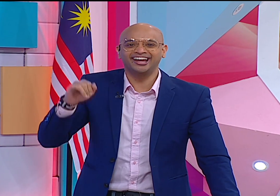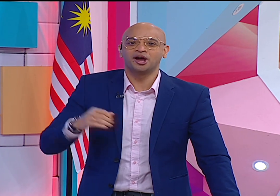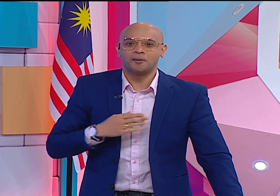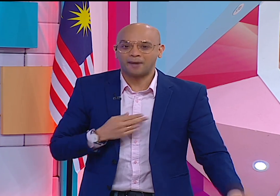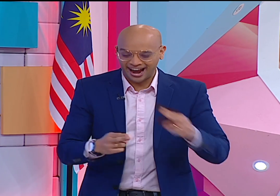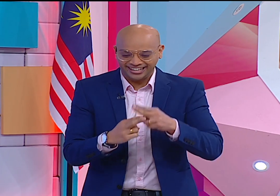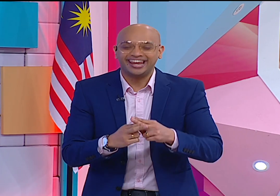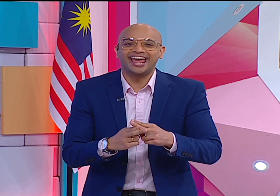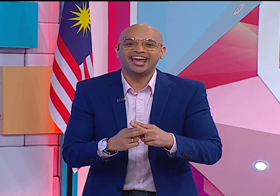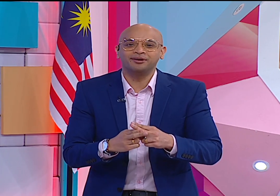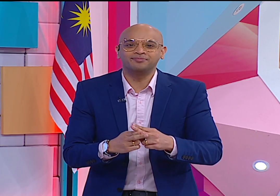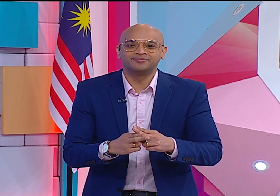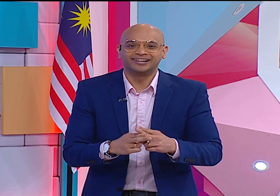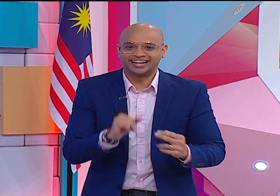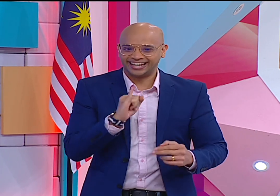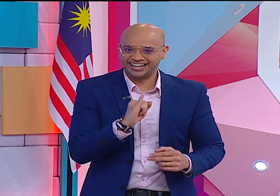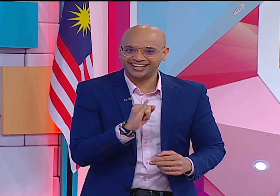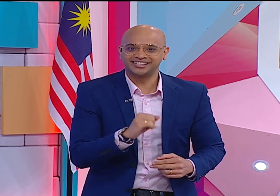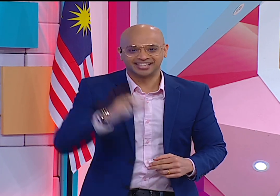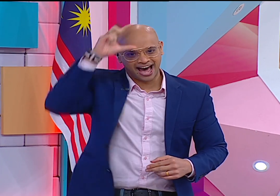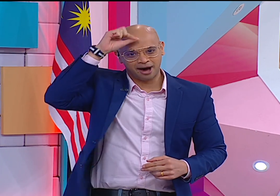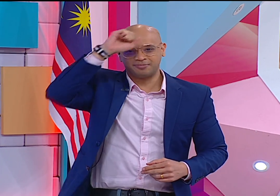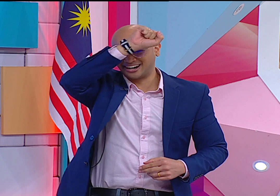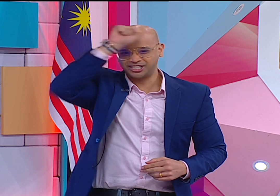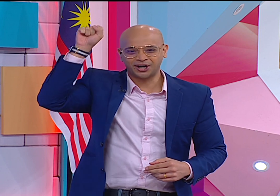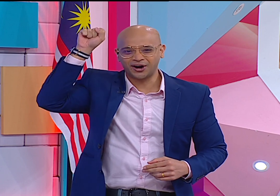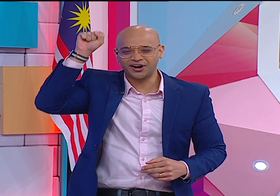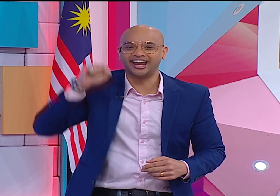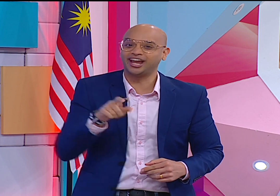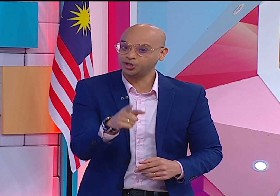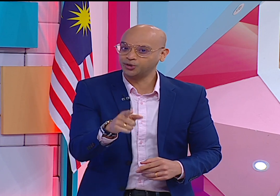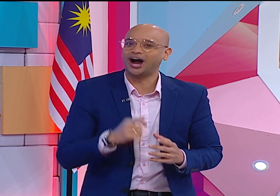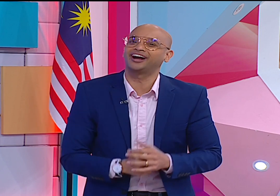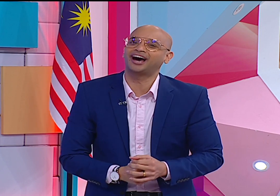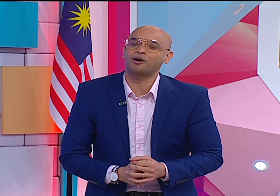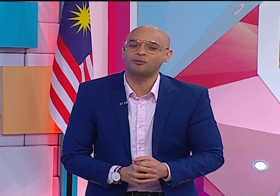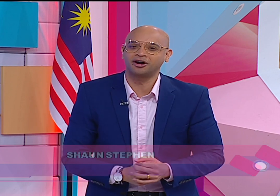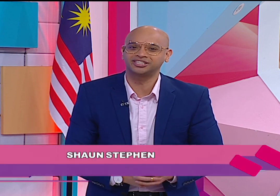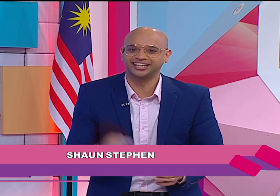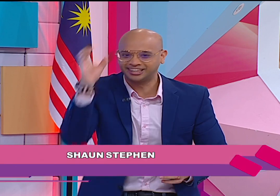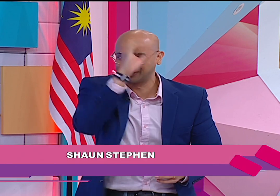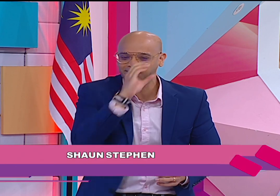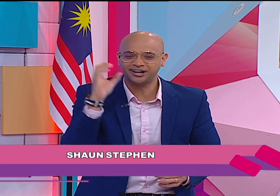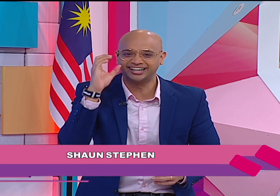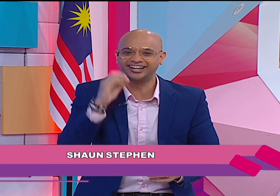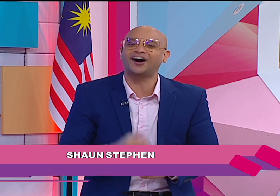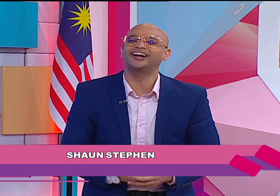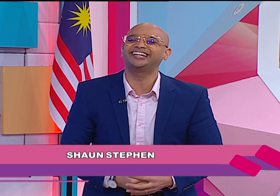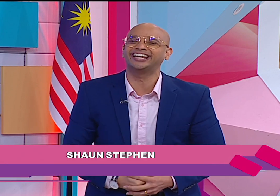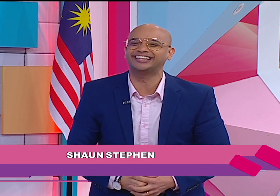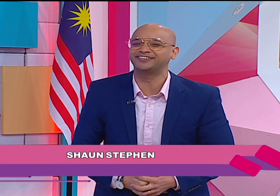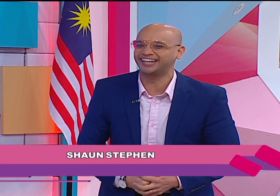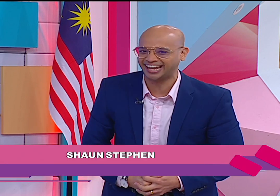Hi, my name is Abang Sean and you are now watching Teroka